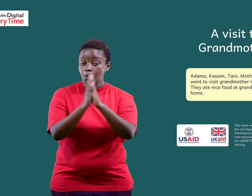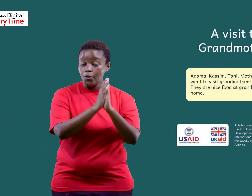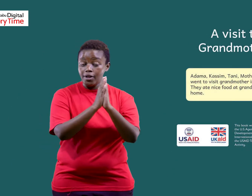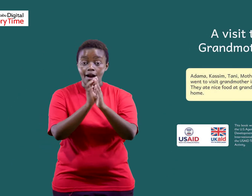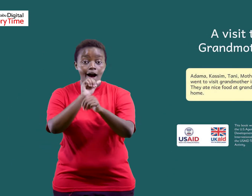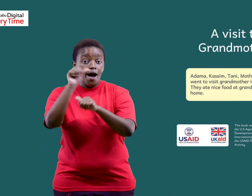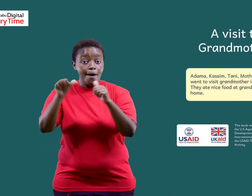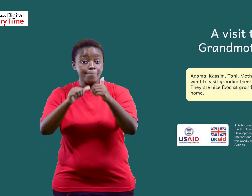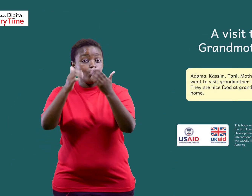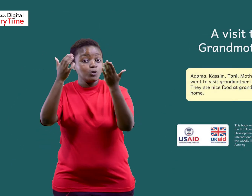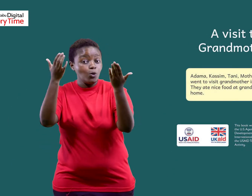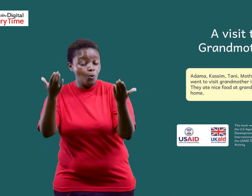Story summary.